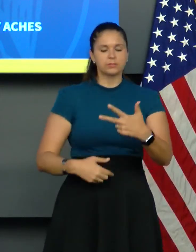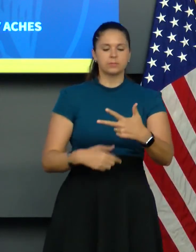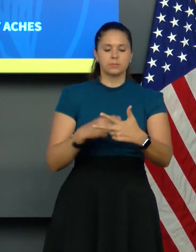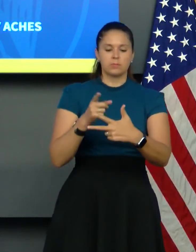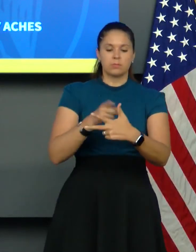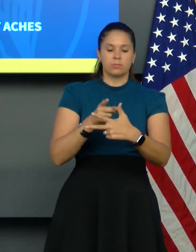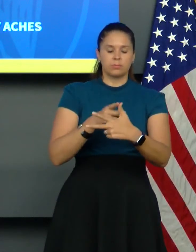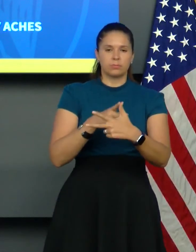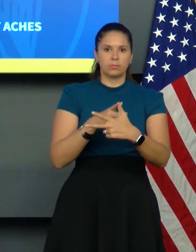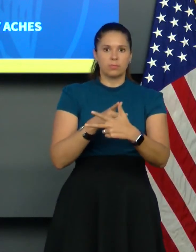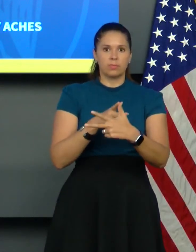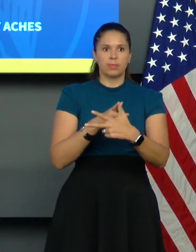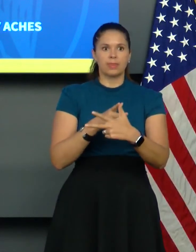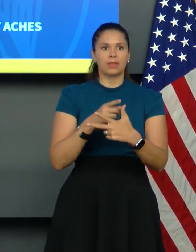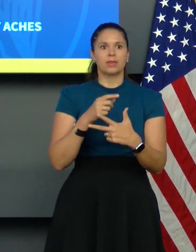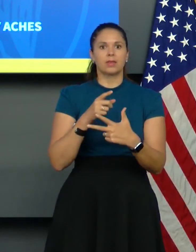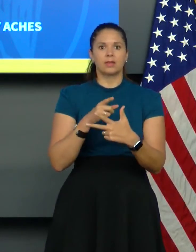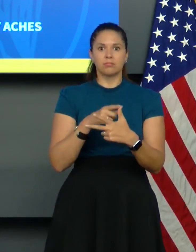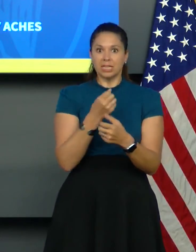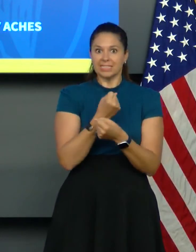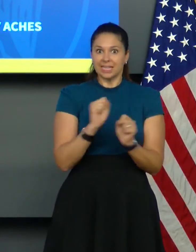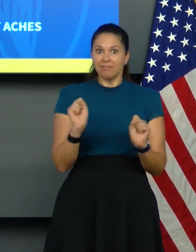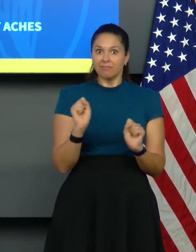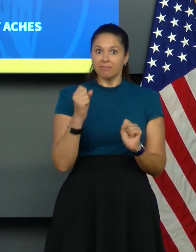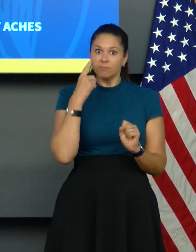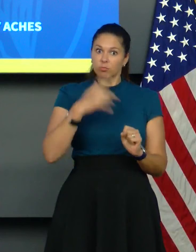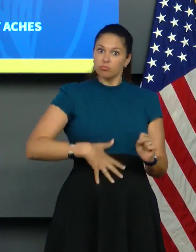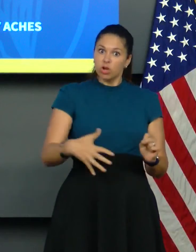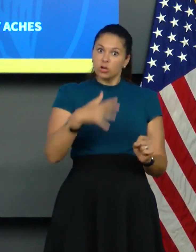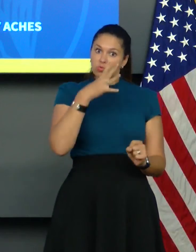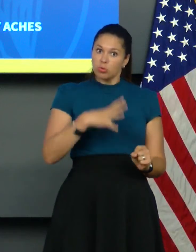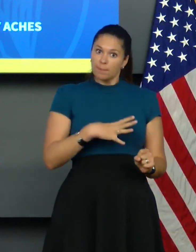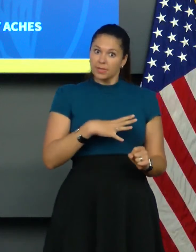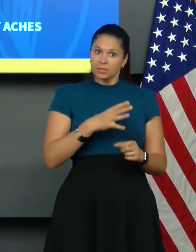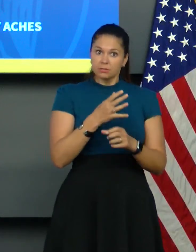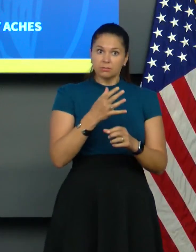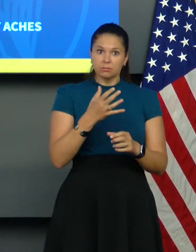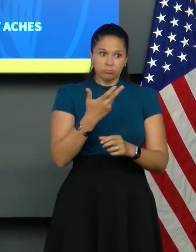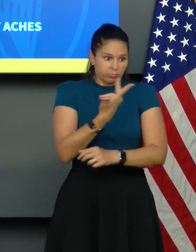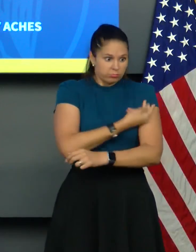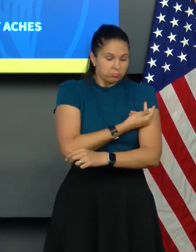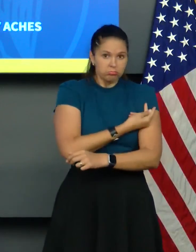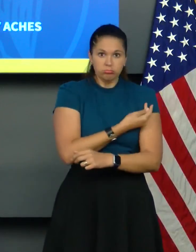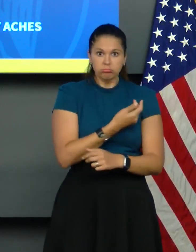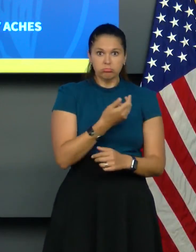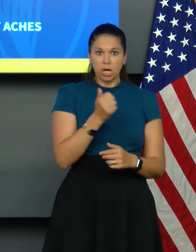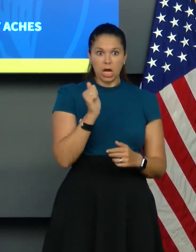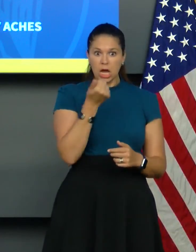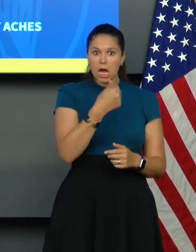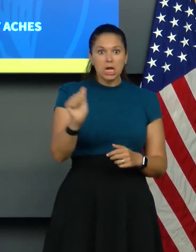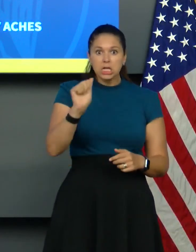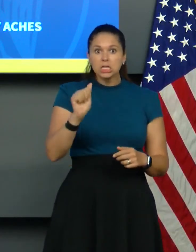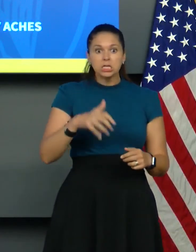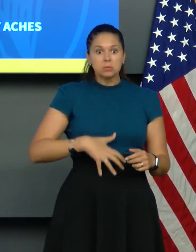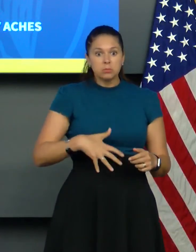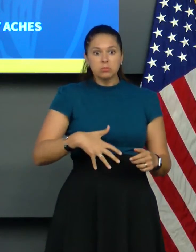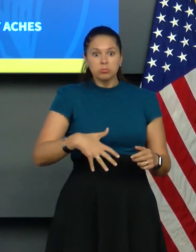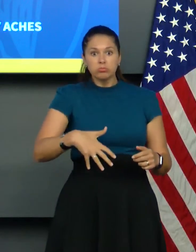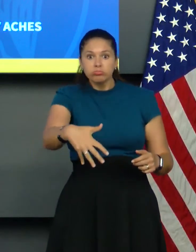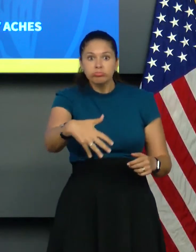Number one, it is completely safe for pregnant women to receive the vaccine at any point during